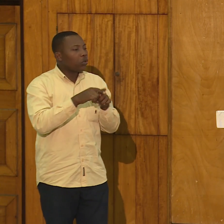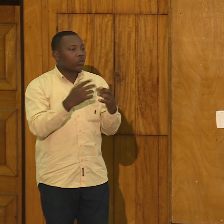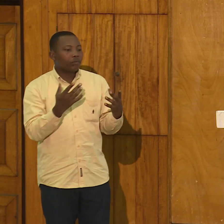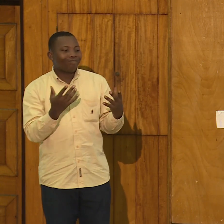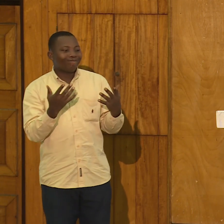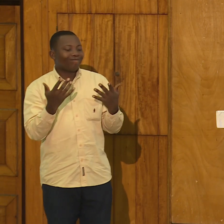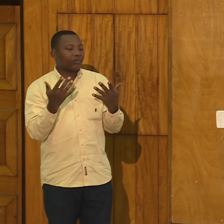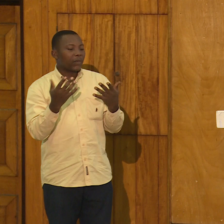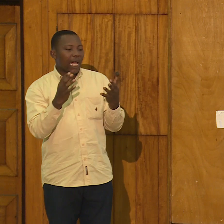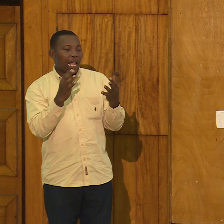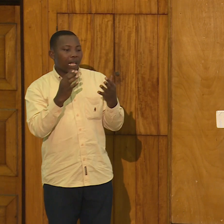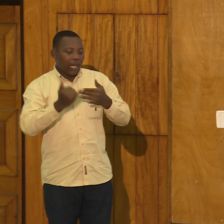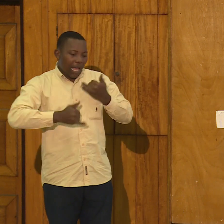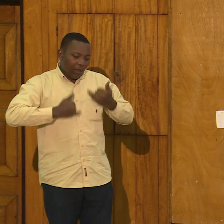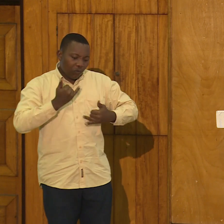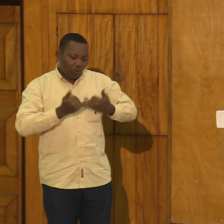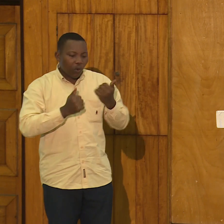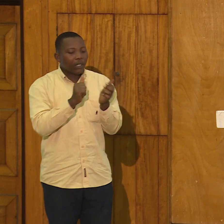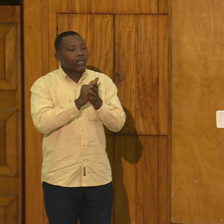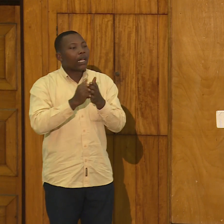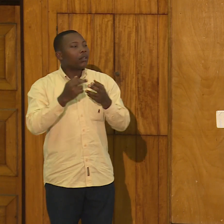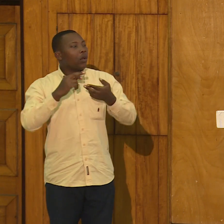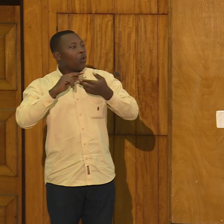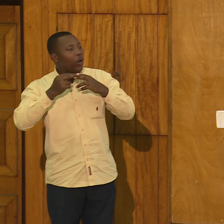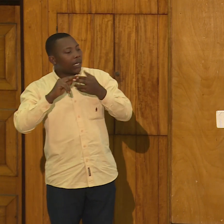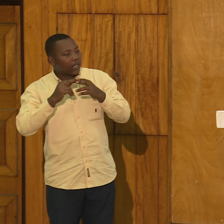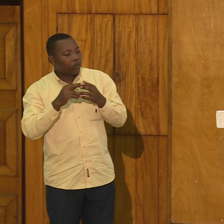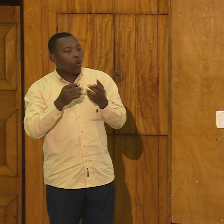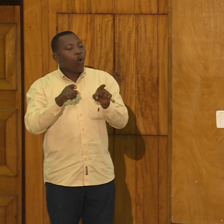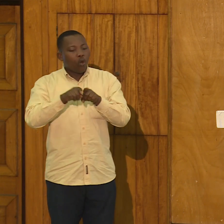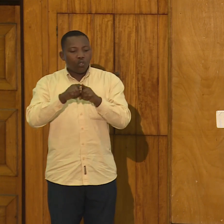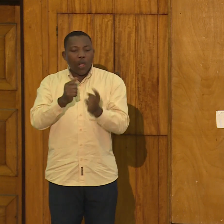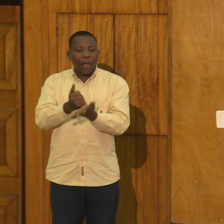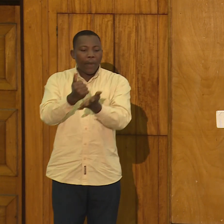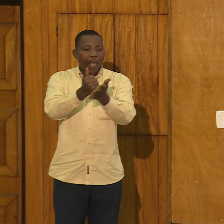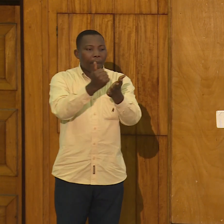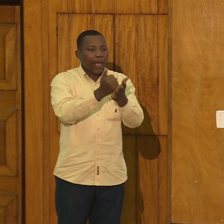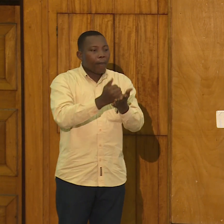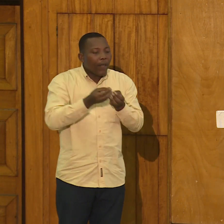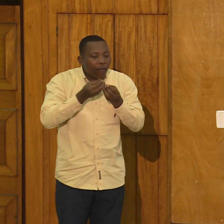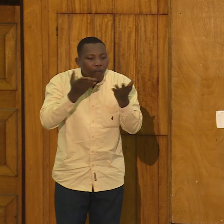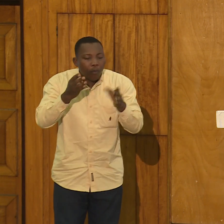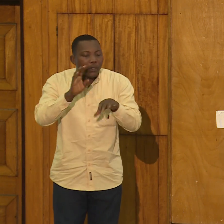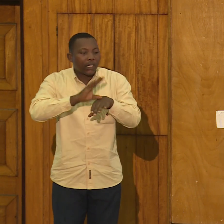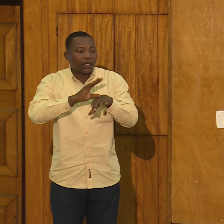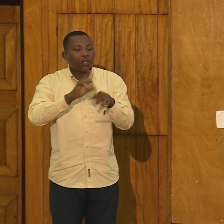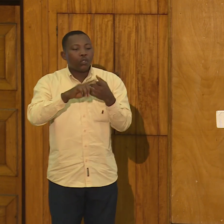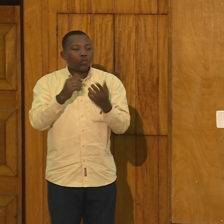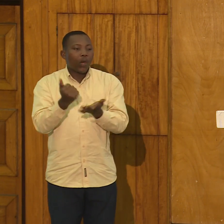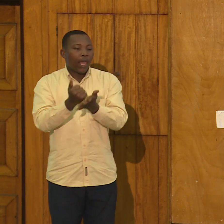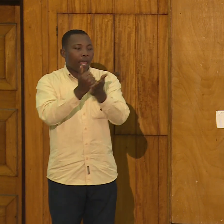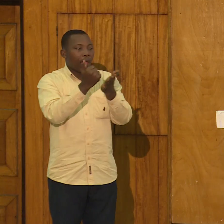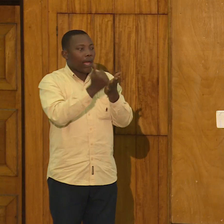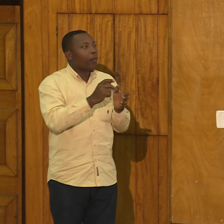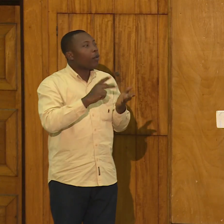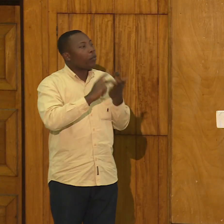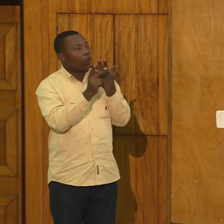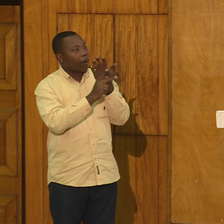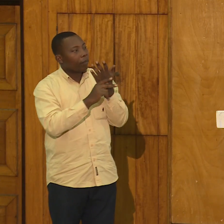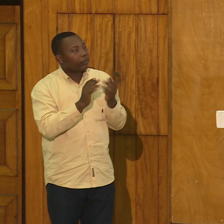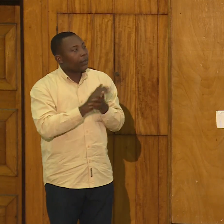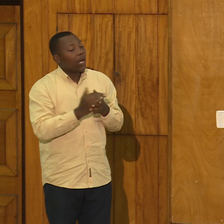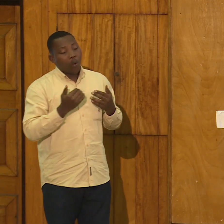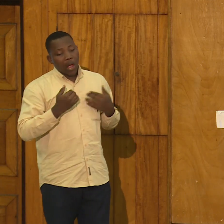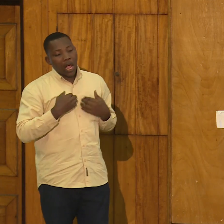enjoy that relationship where we can also refer, and also the churches do refer to also the brother-to-brother program. The